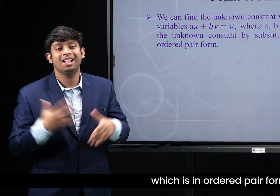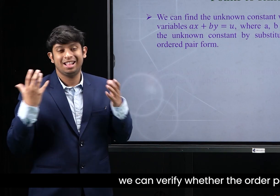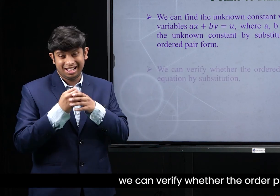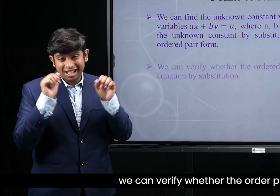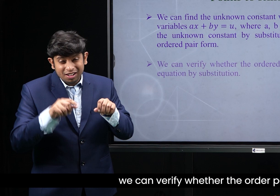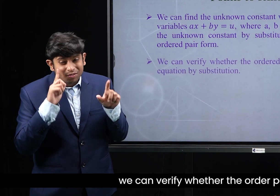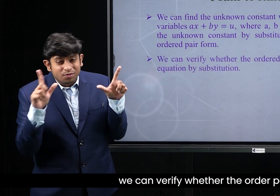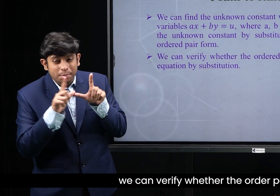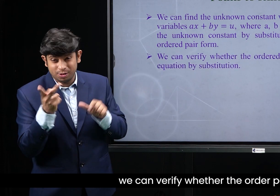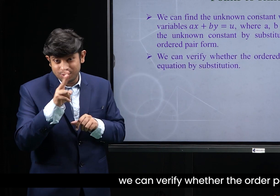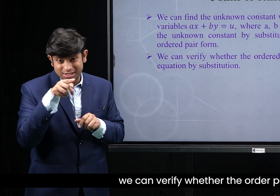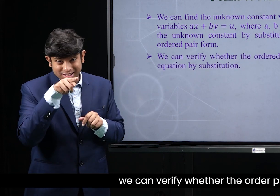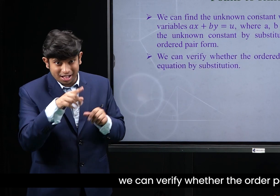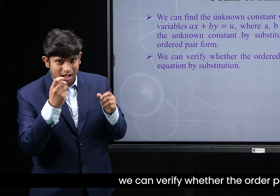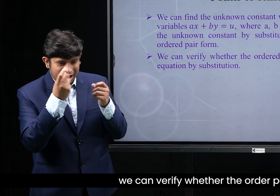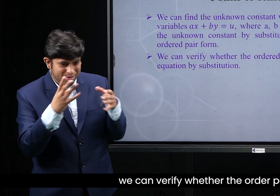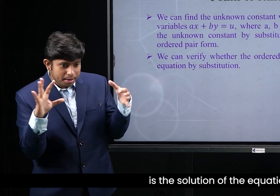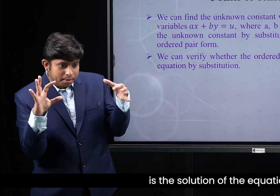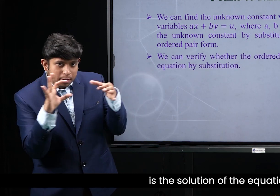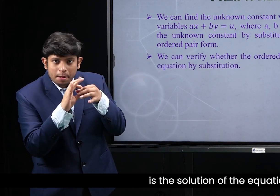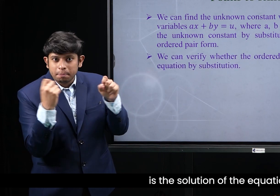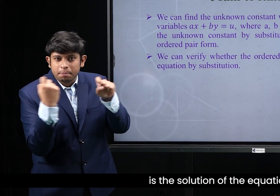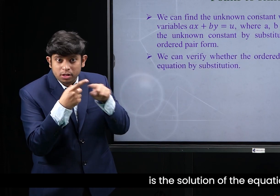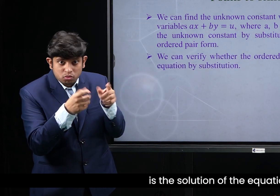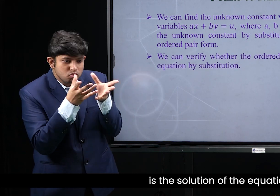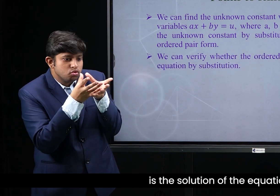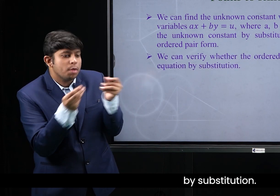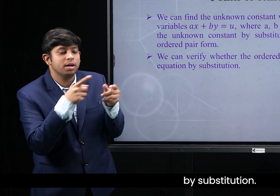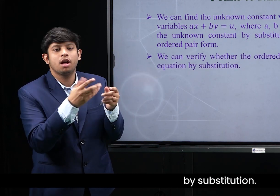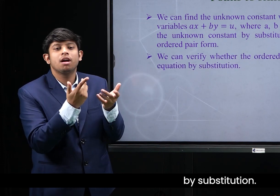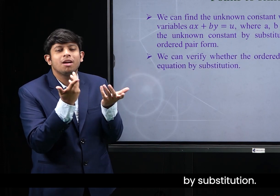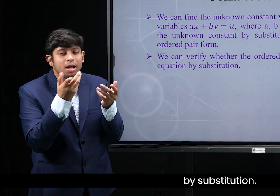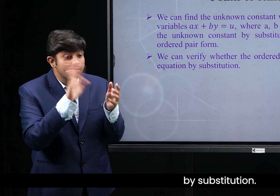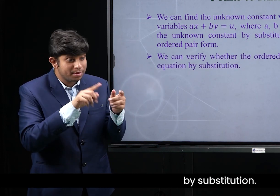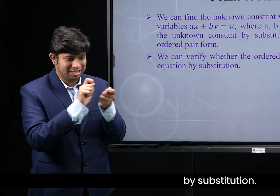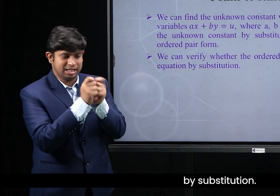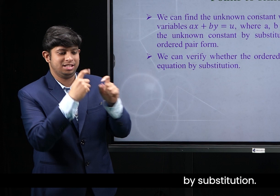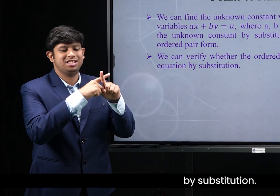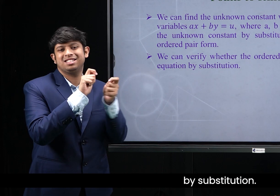We can verify whether the ordered pair given is a solution of the equation by substitution.